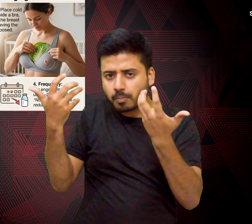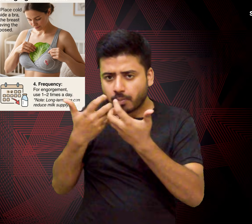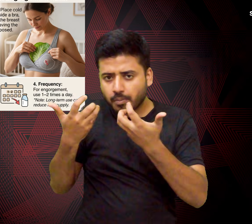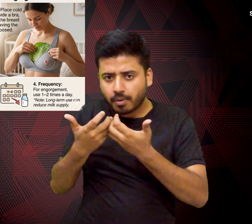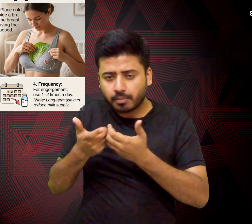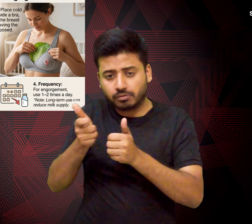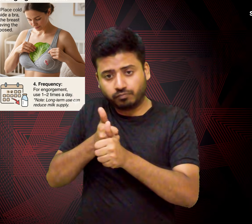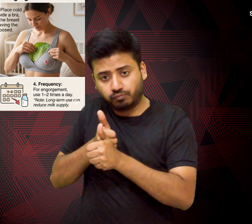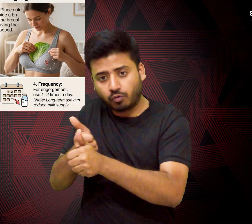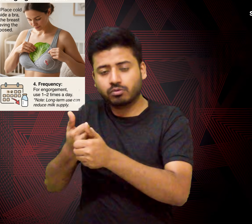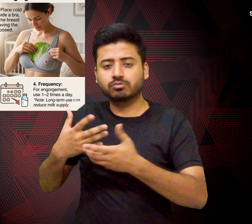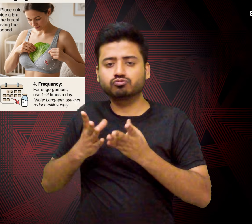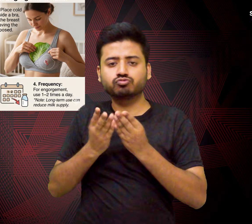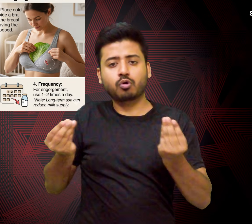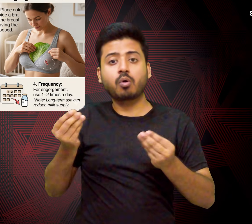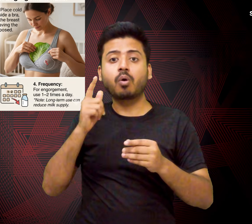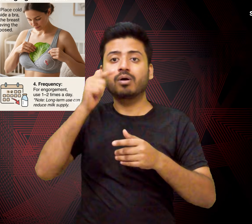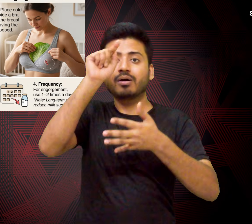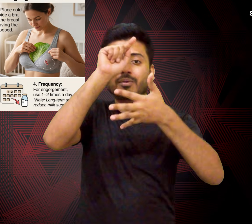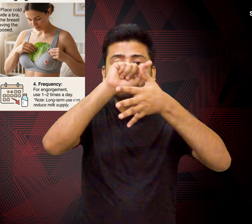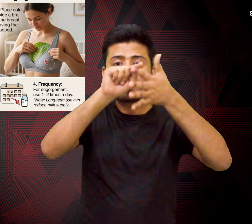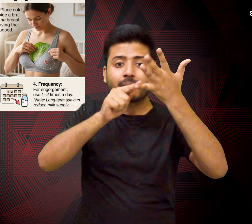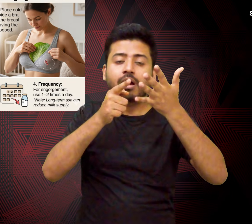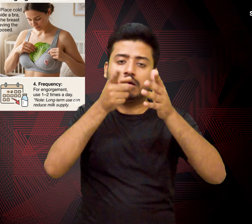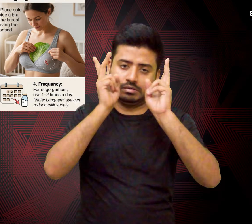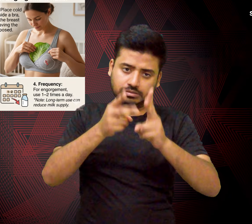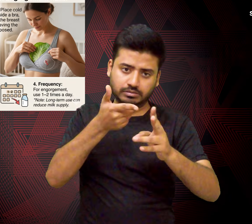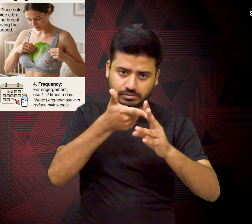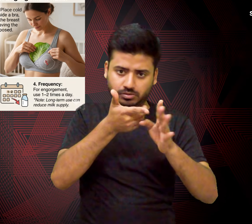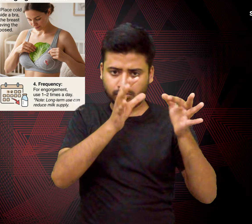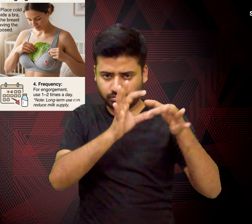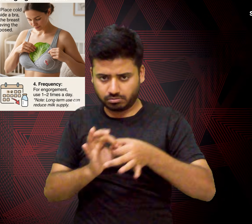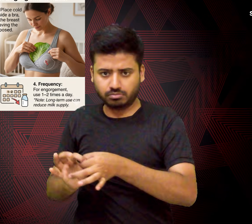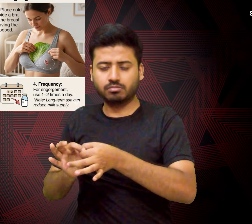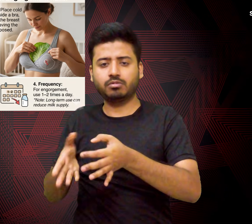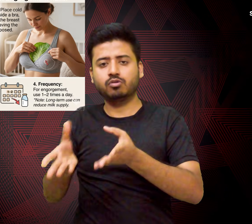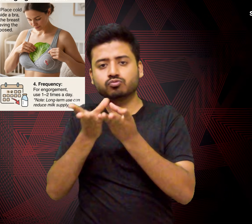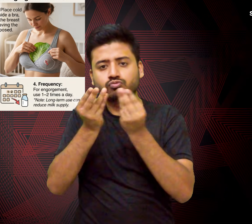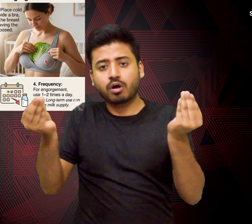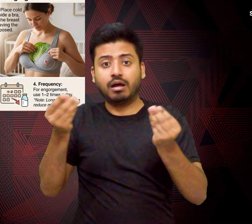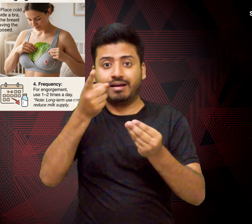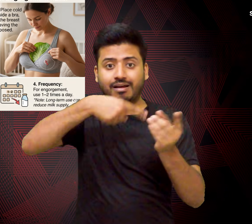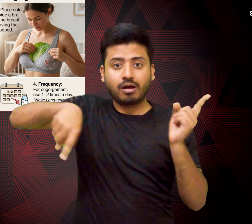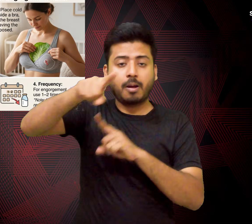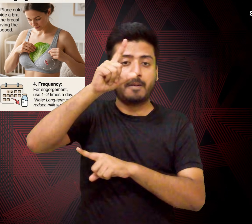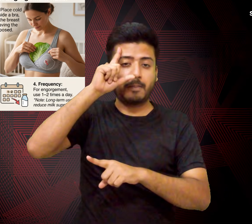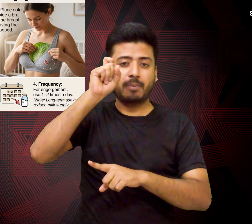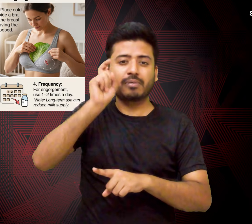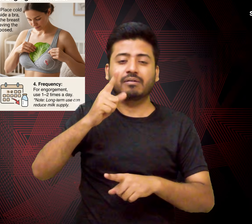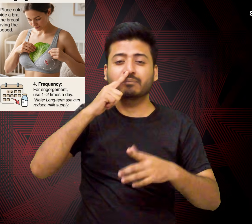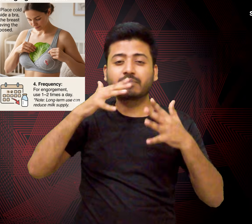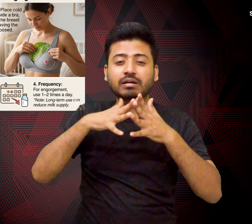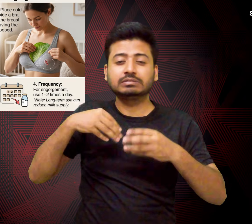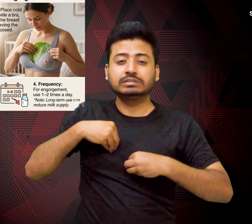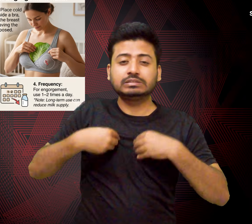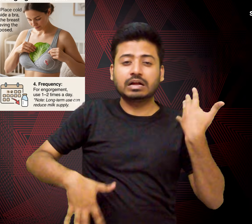speed up the process of drying up milk supply when weaning. How to use cabbage leaves: select and prepare. Use green or